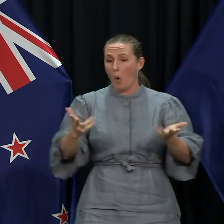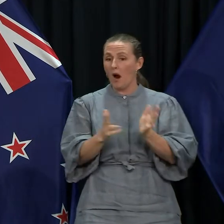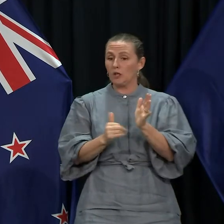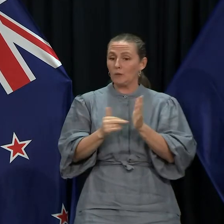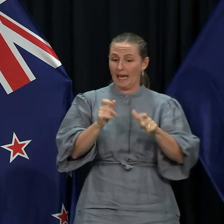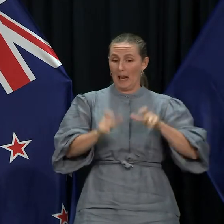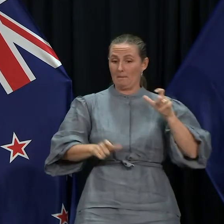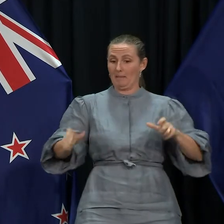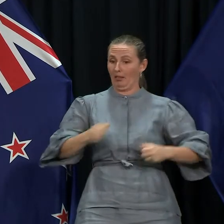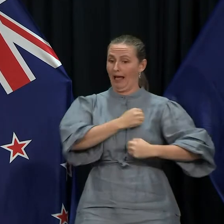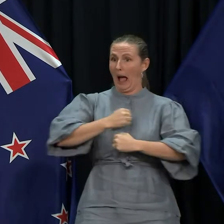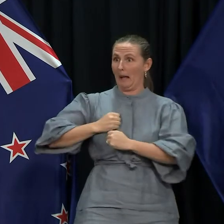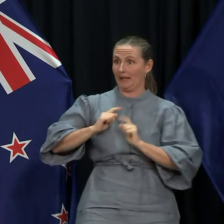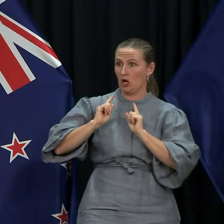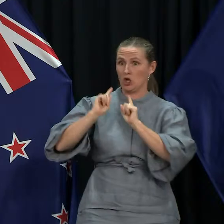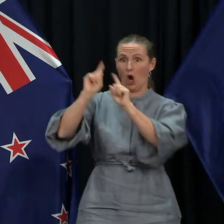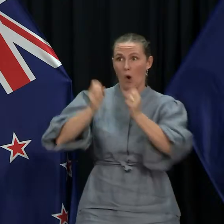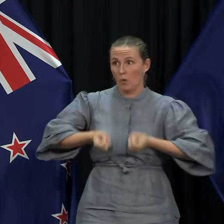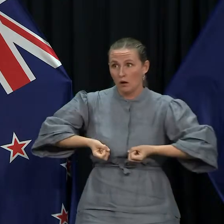in Ukraine?